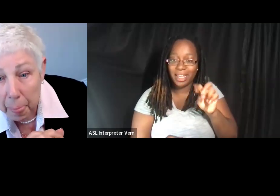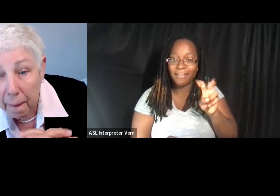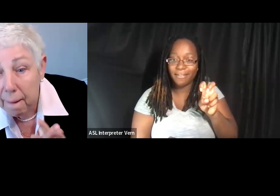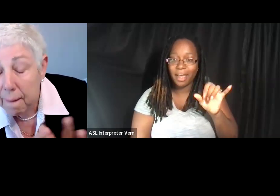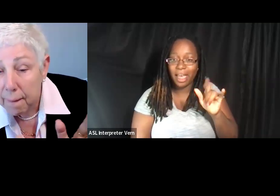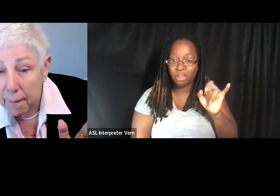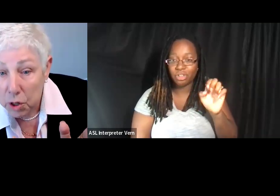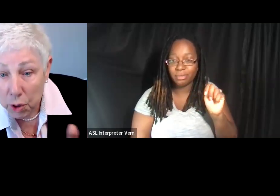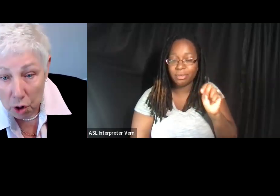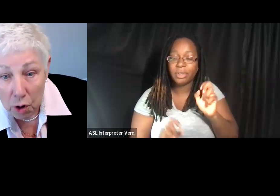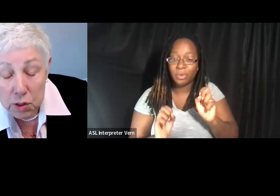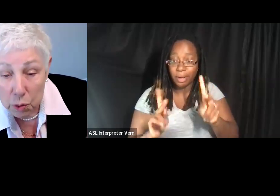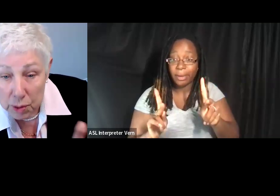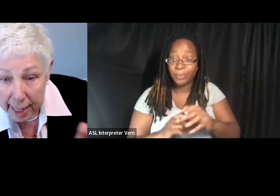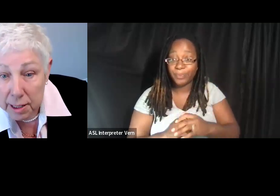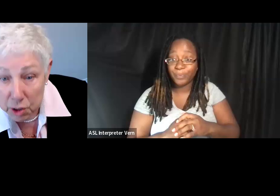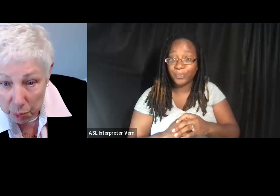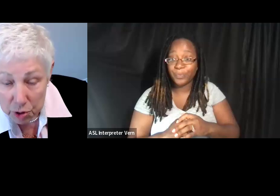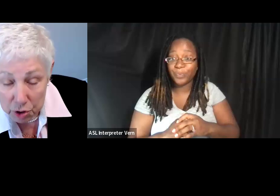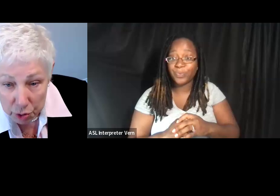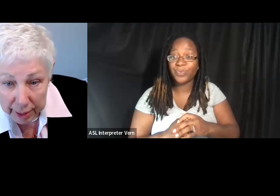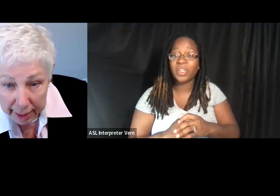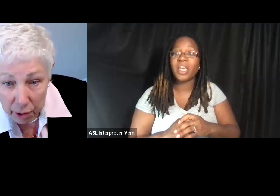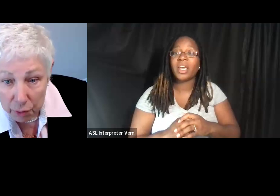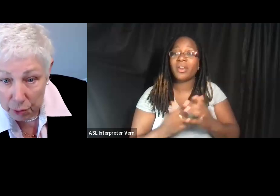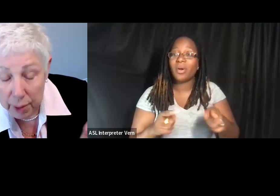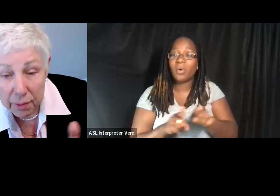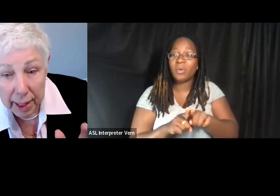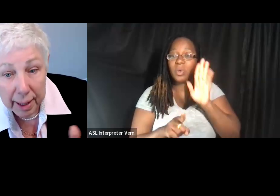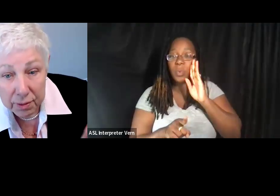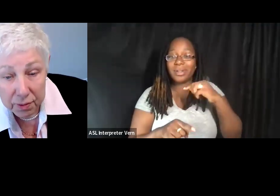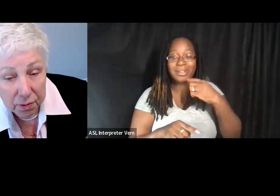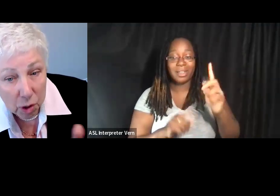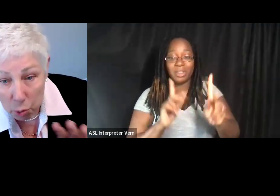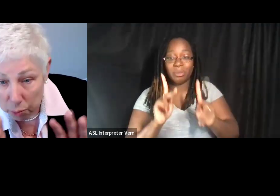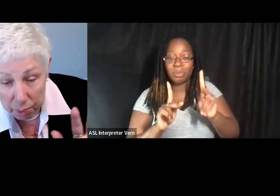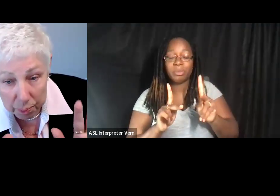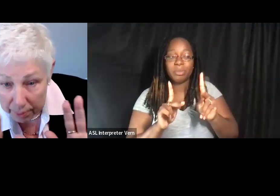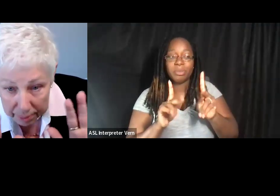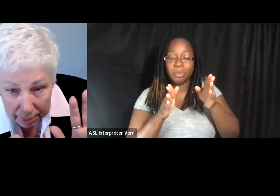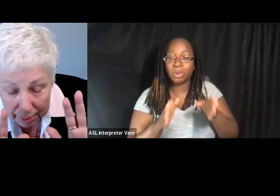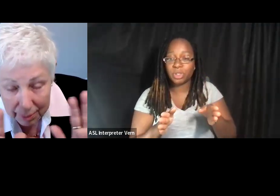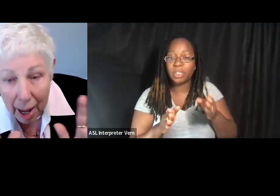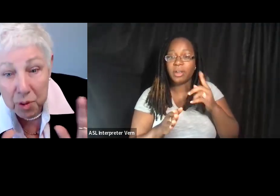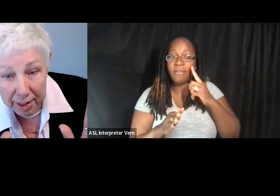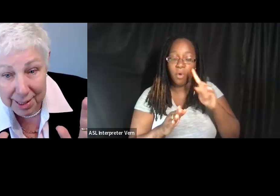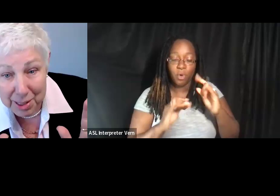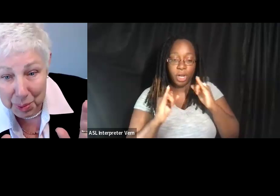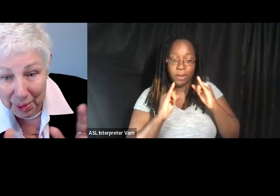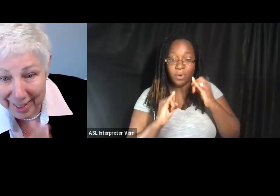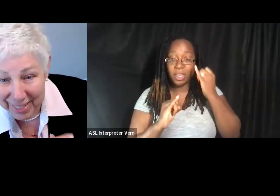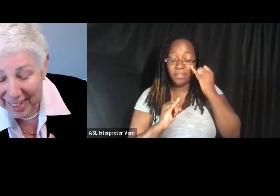that. You can also say to the person during the interview, if they have no